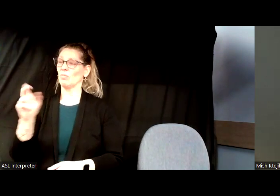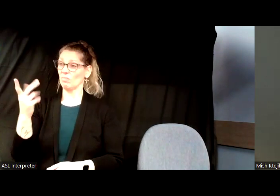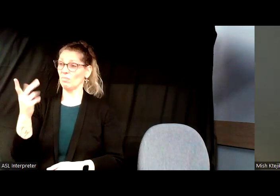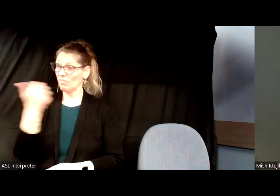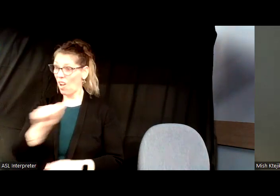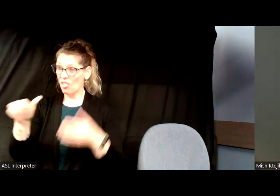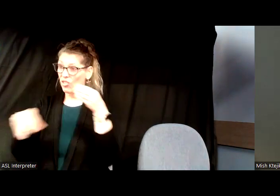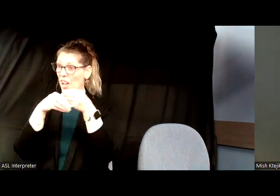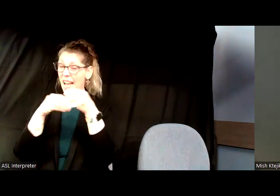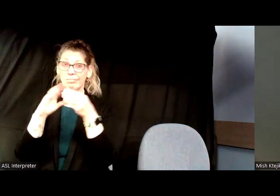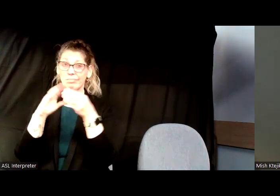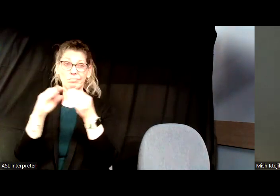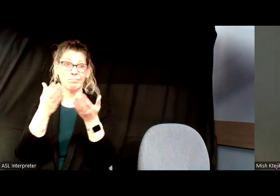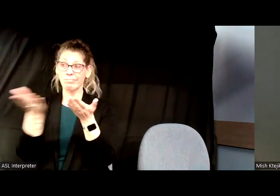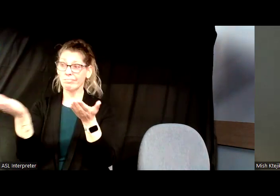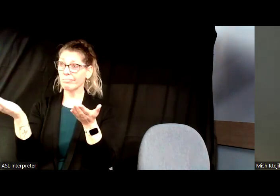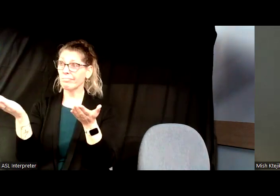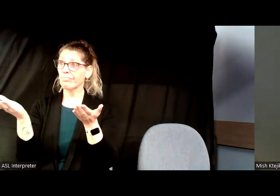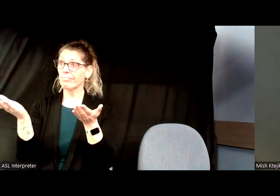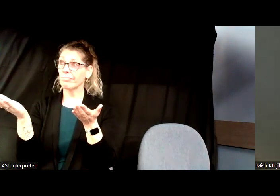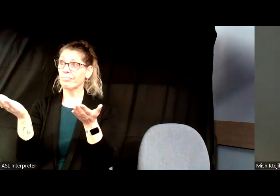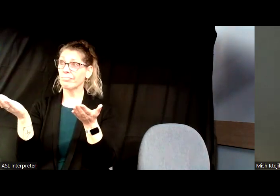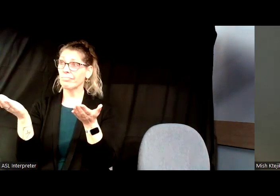Are there any additional comments from the board?